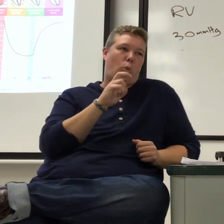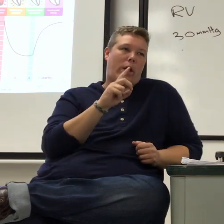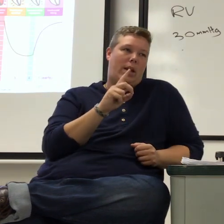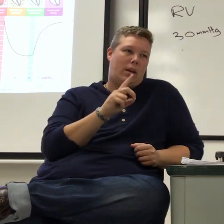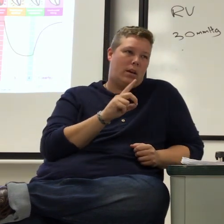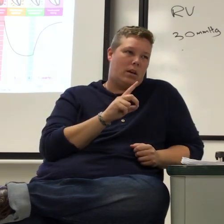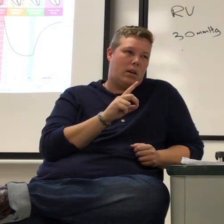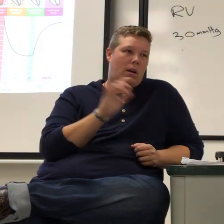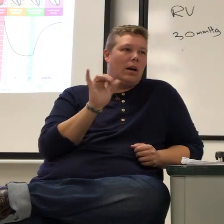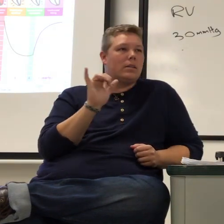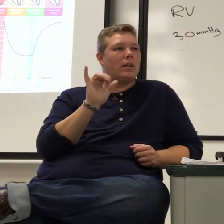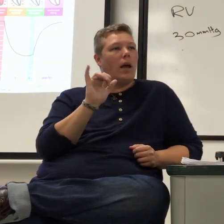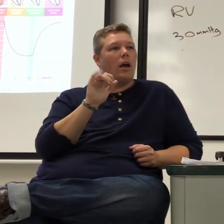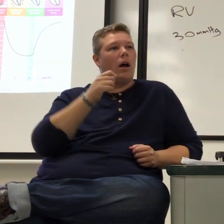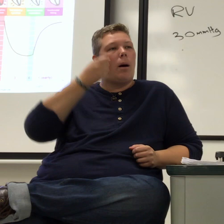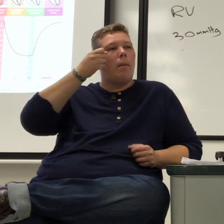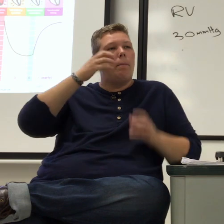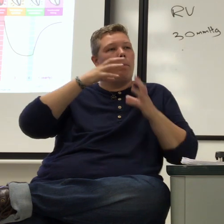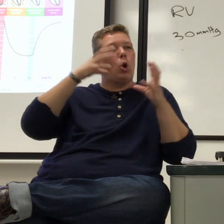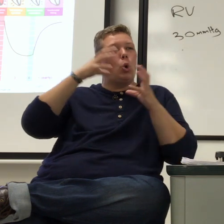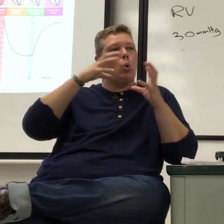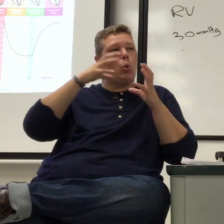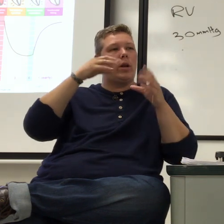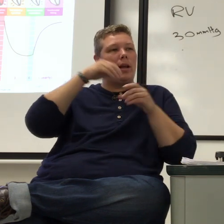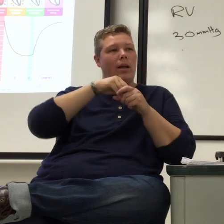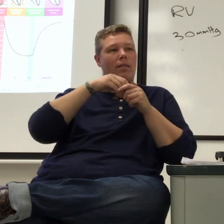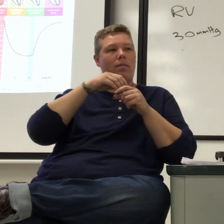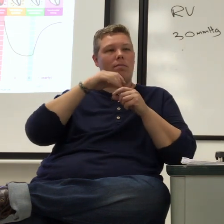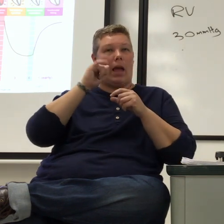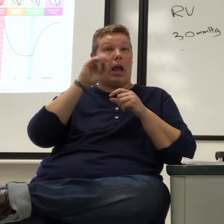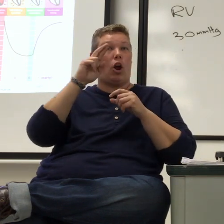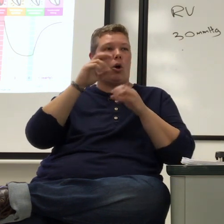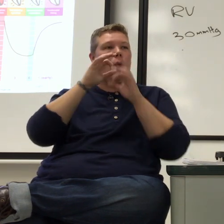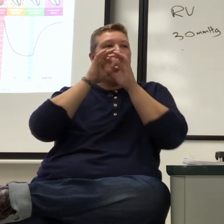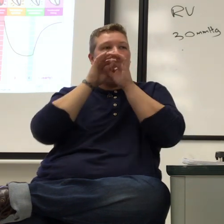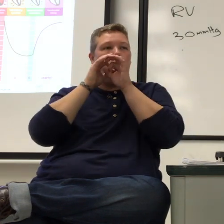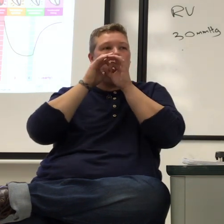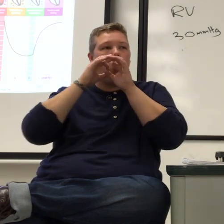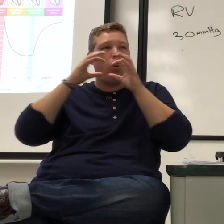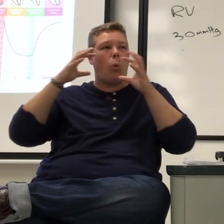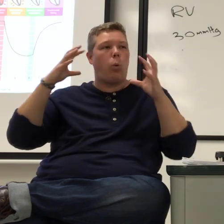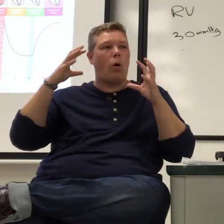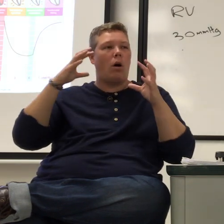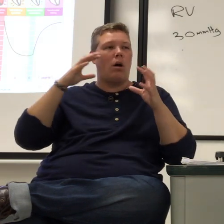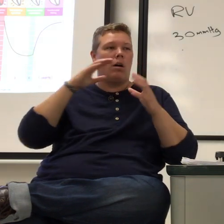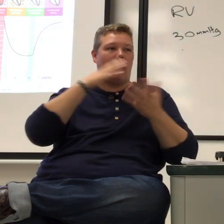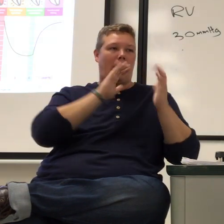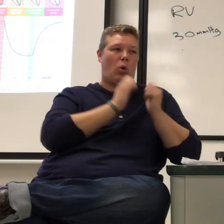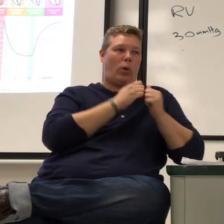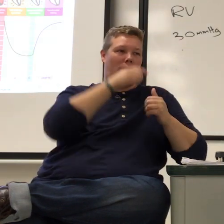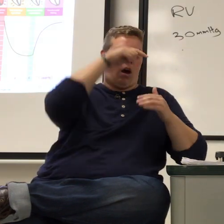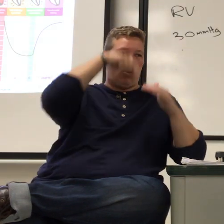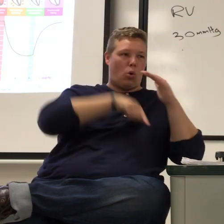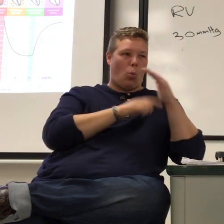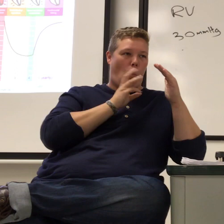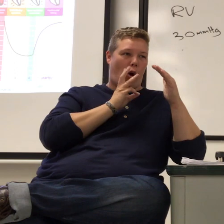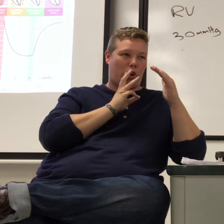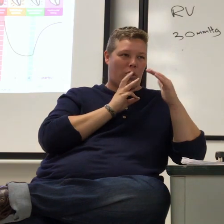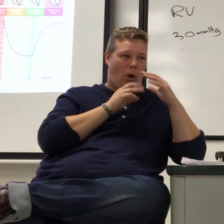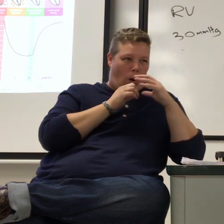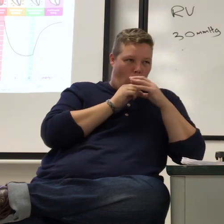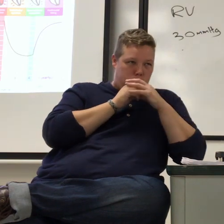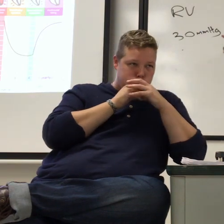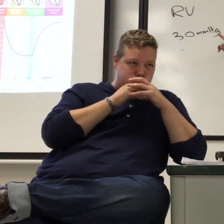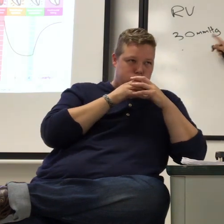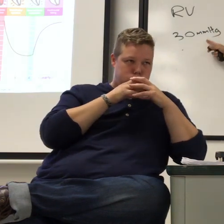balloon in the air versus underwater. Okay, it'd be harder underwater, right? Because of water pressure on the balloon. Well, anyways, that